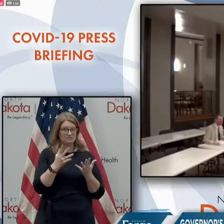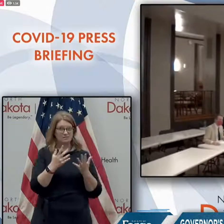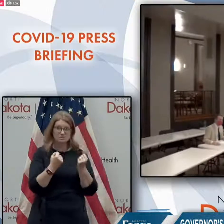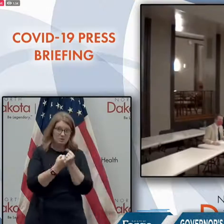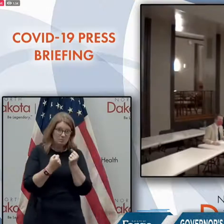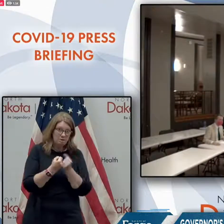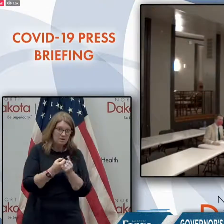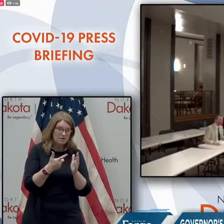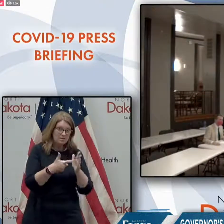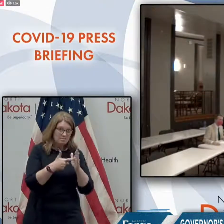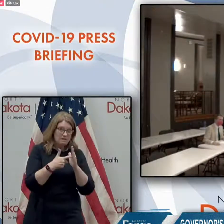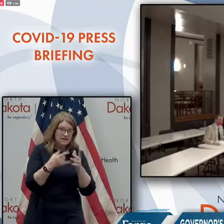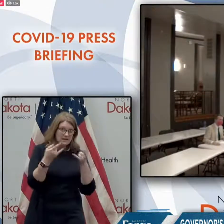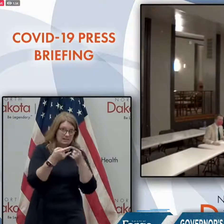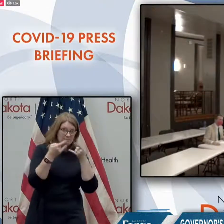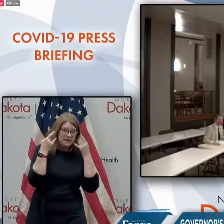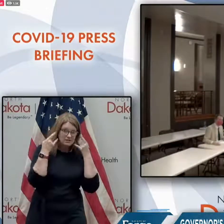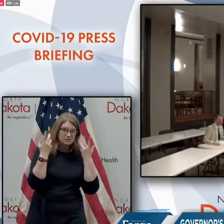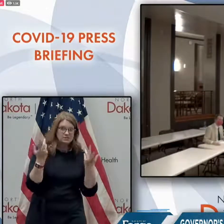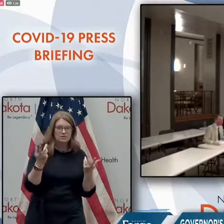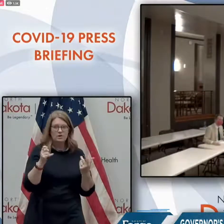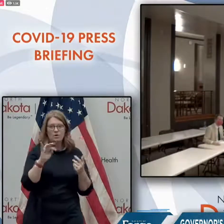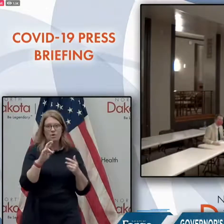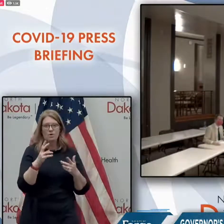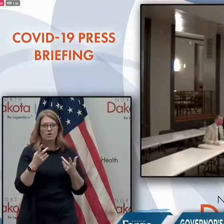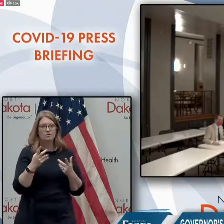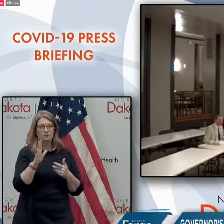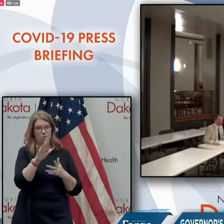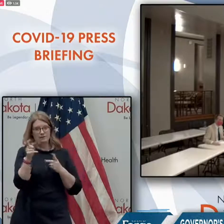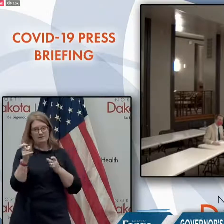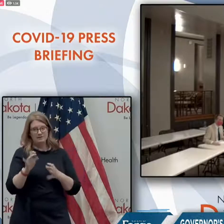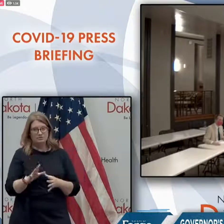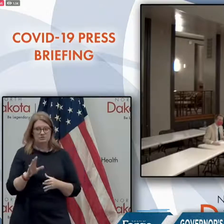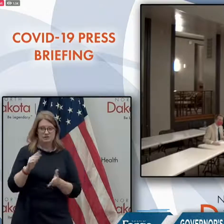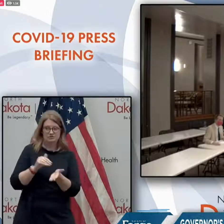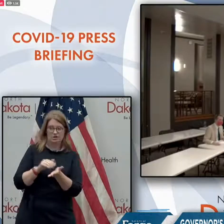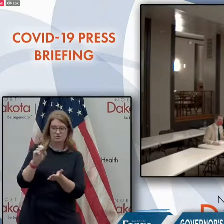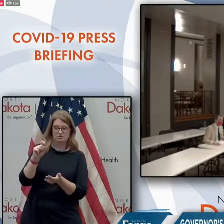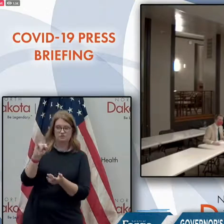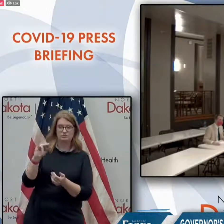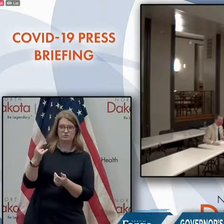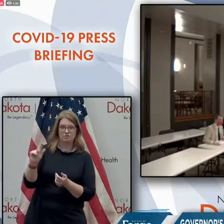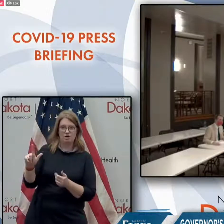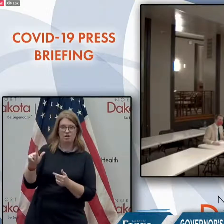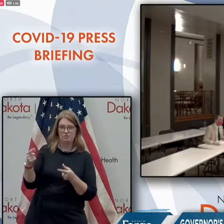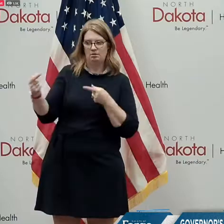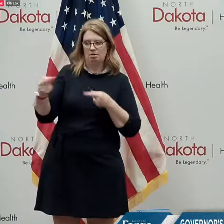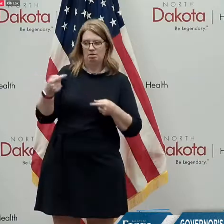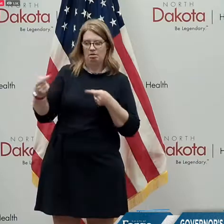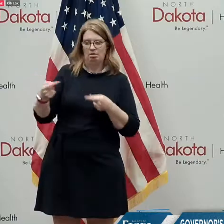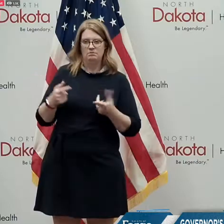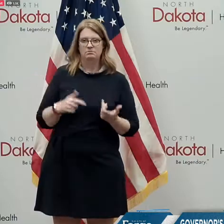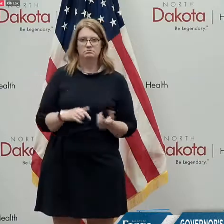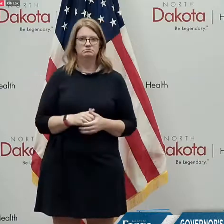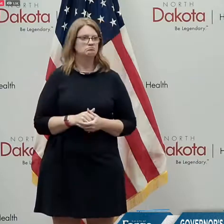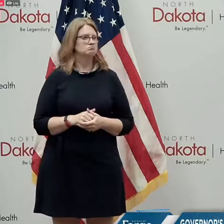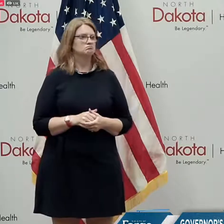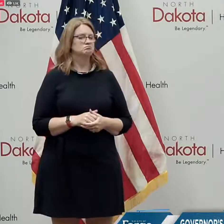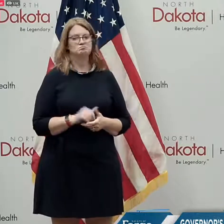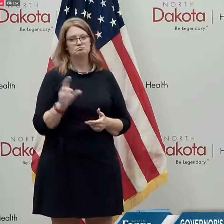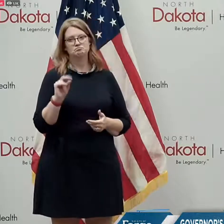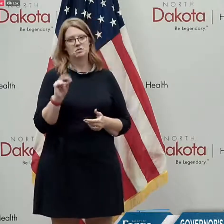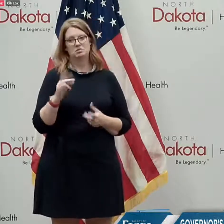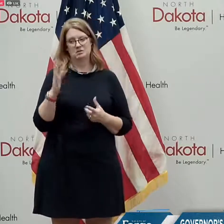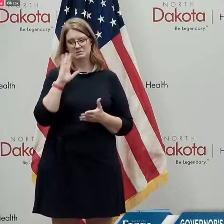an issue or I guess a point of contention between your administration and his thinking. There's never a point of contention